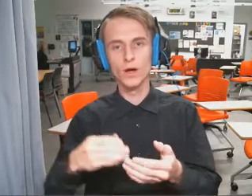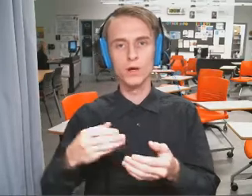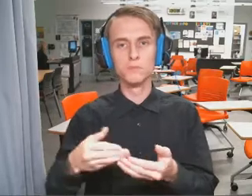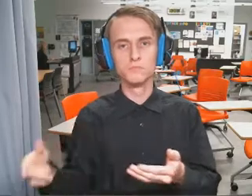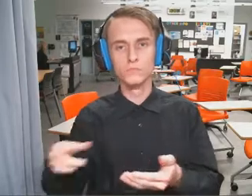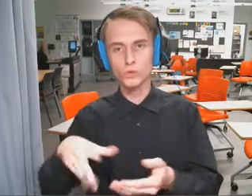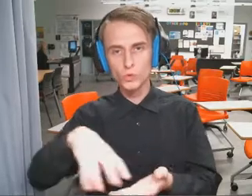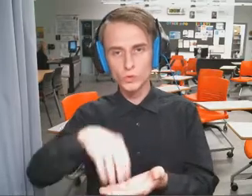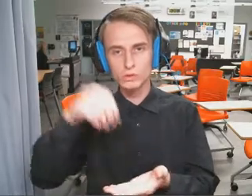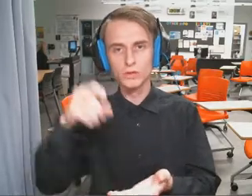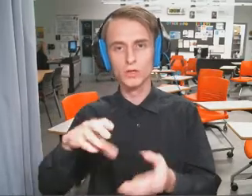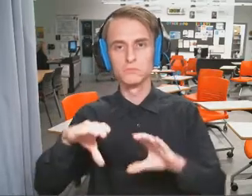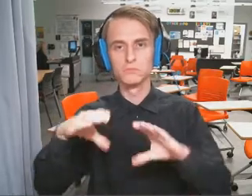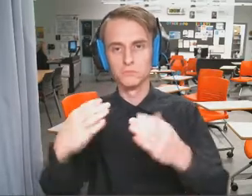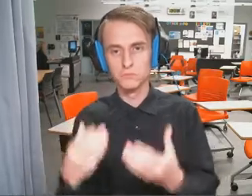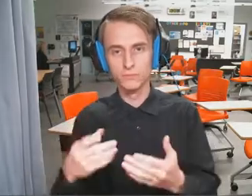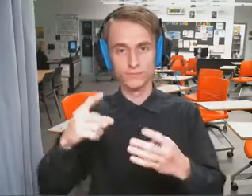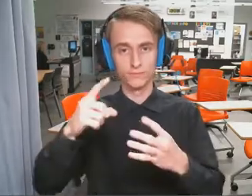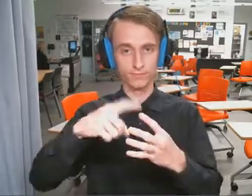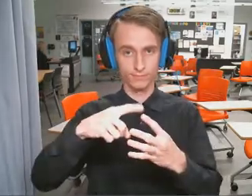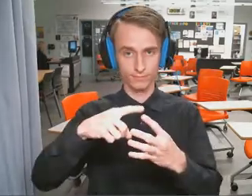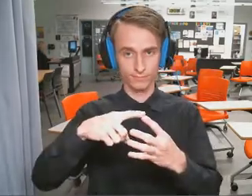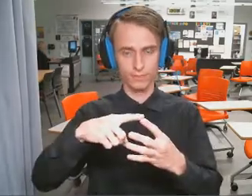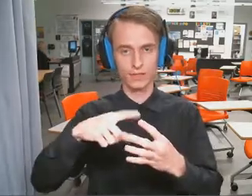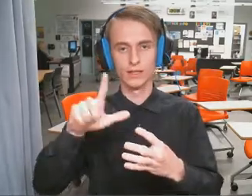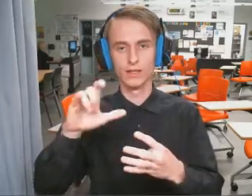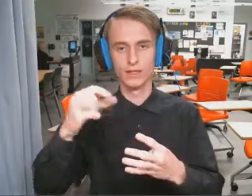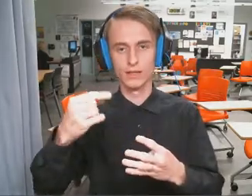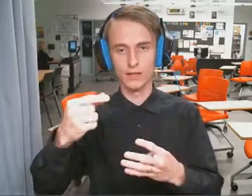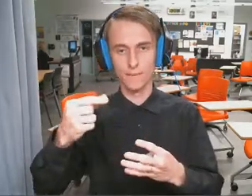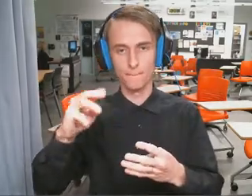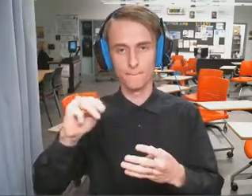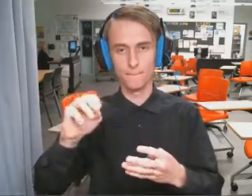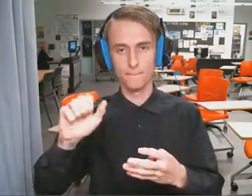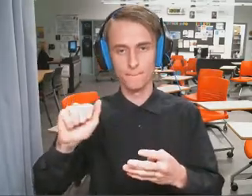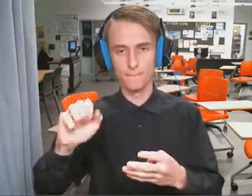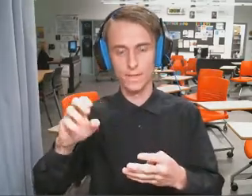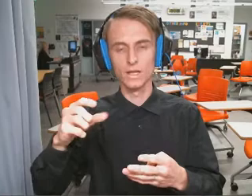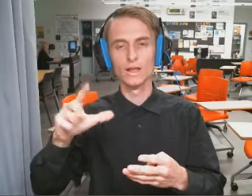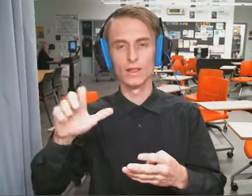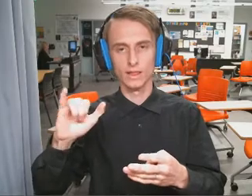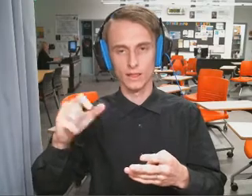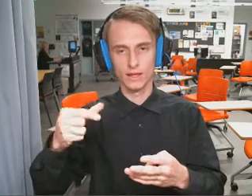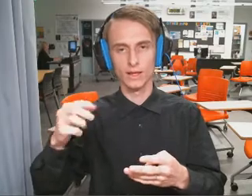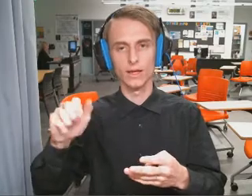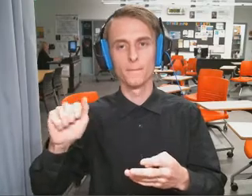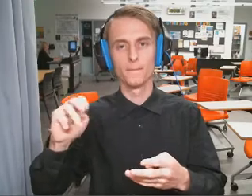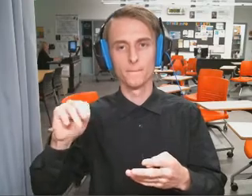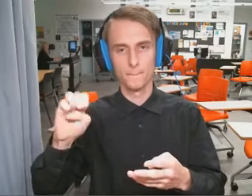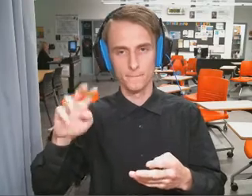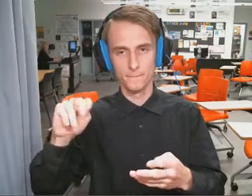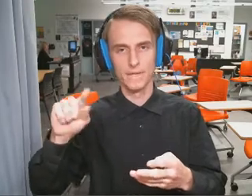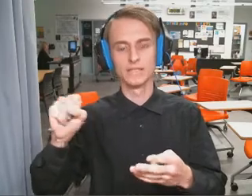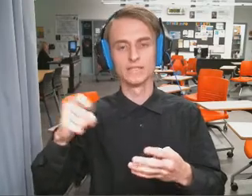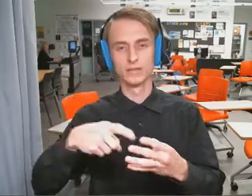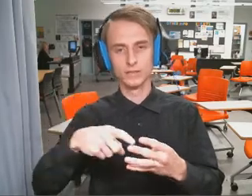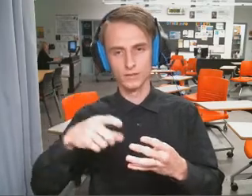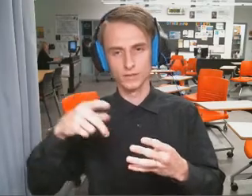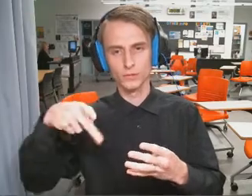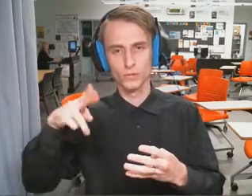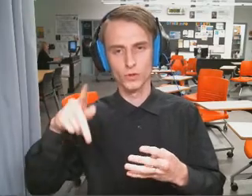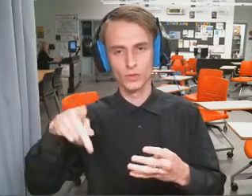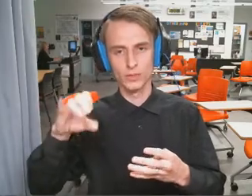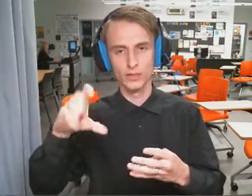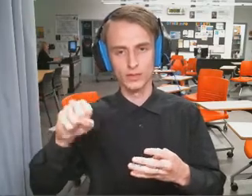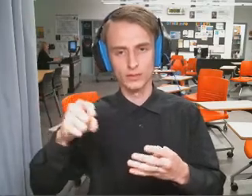over is ligaments. Then we're going to talk a little bit about bruises and pupils and the brow bone. I'm going